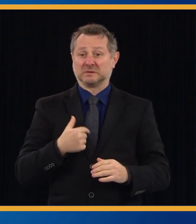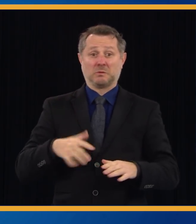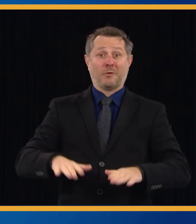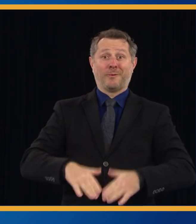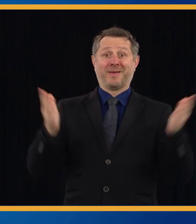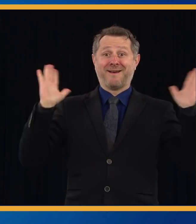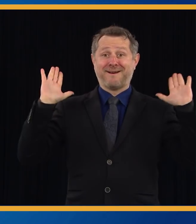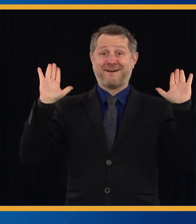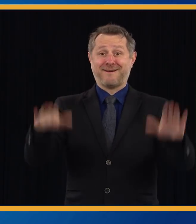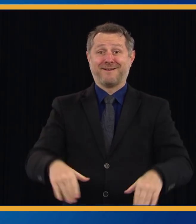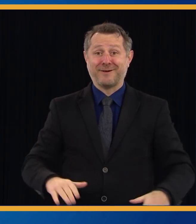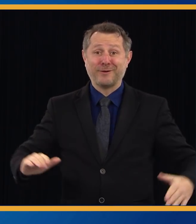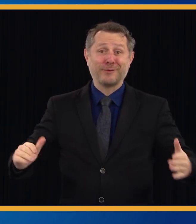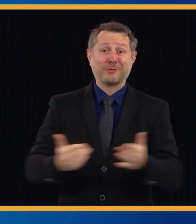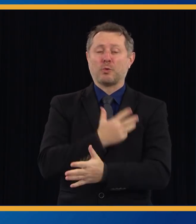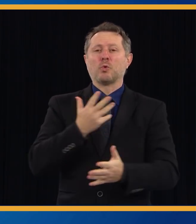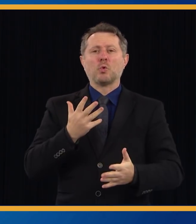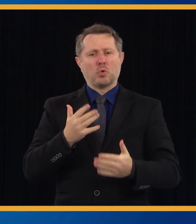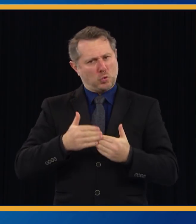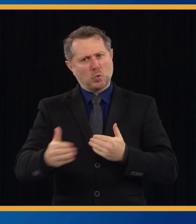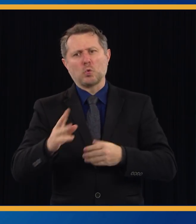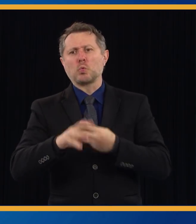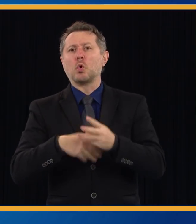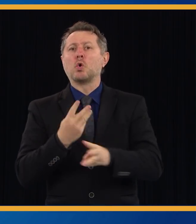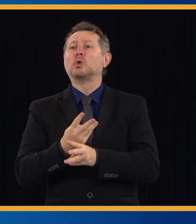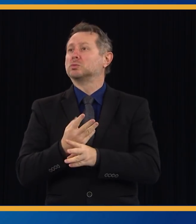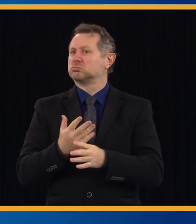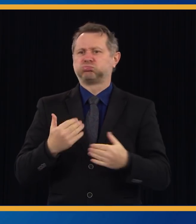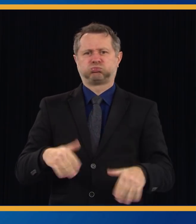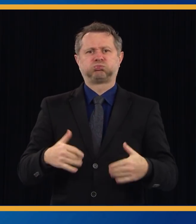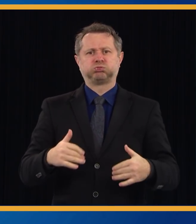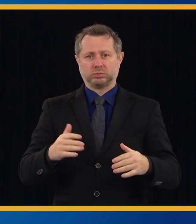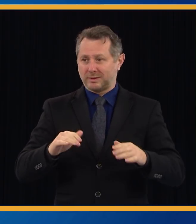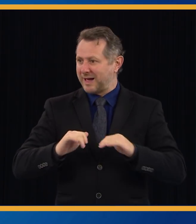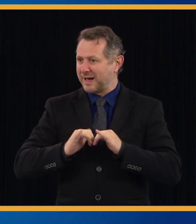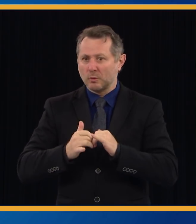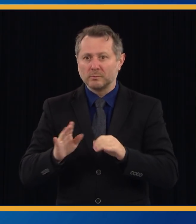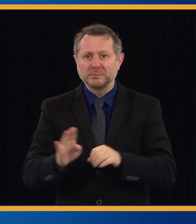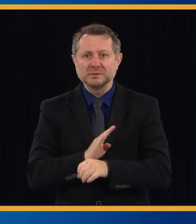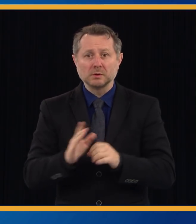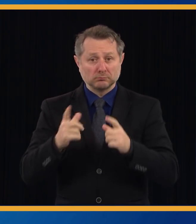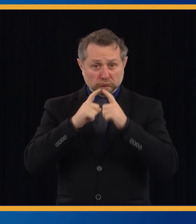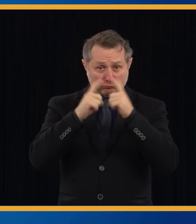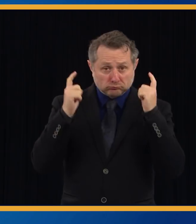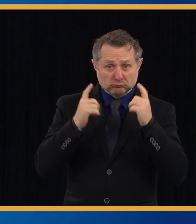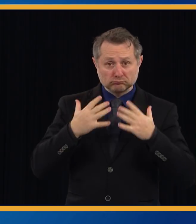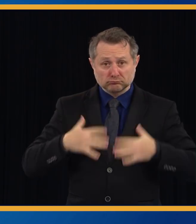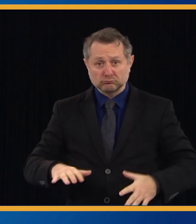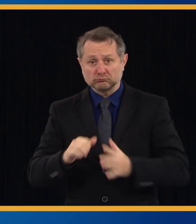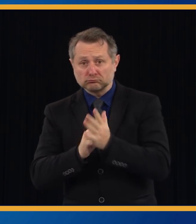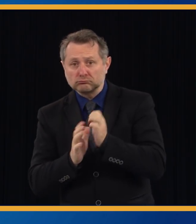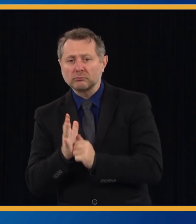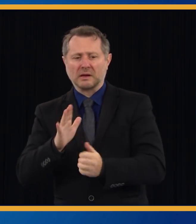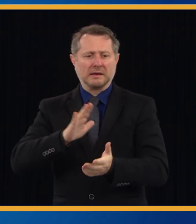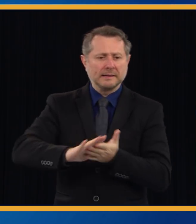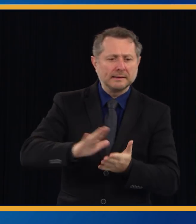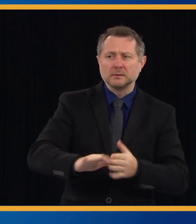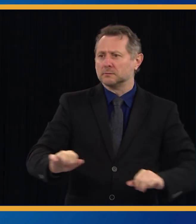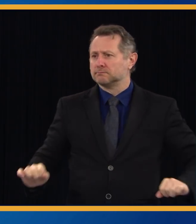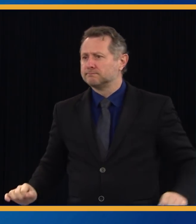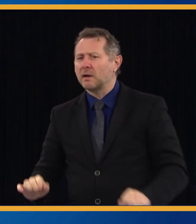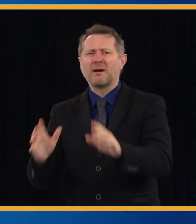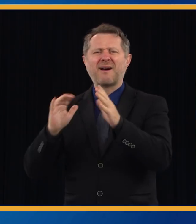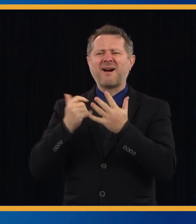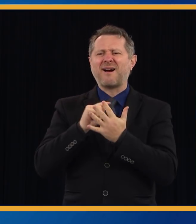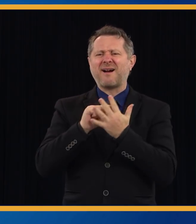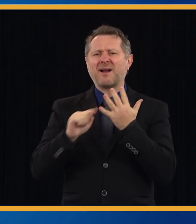this new normal? What are you doing about PPE equipment? How are you cleaning? What's the hygiene? What's the